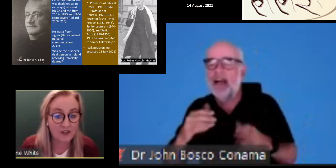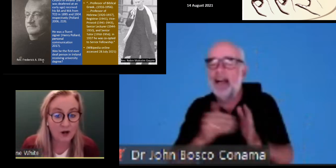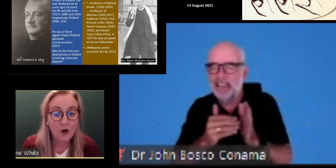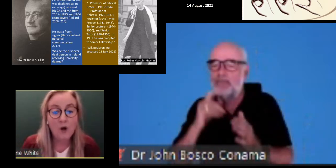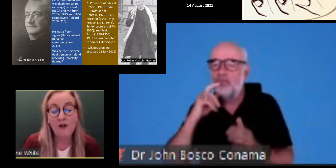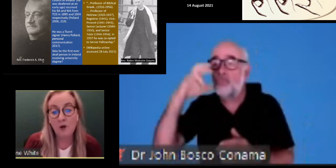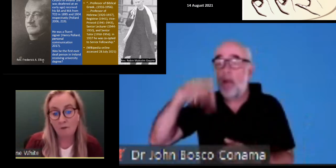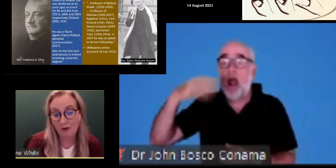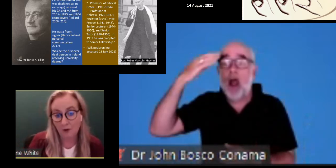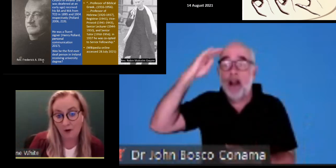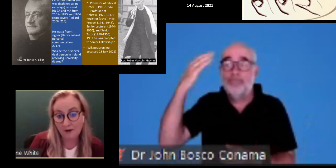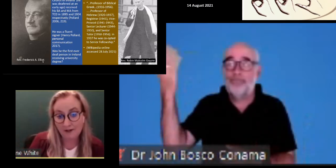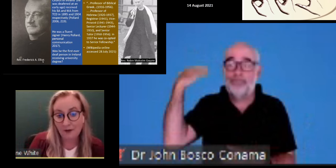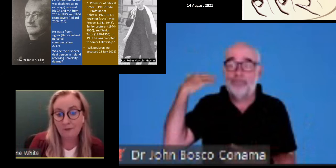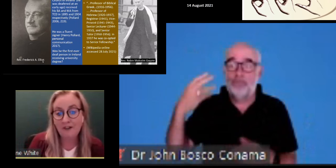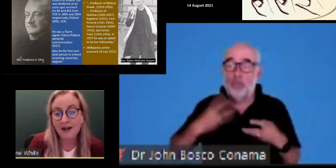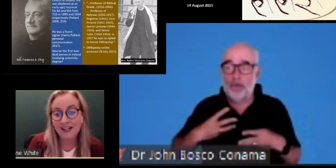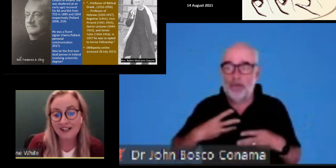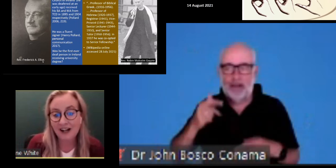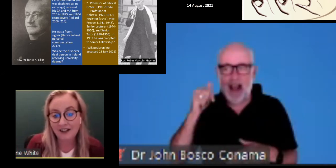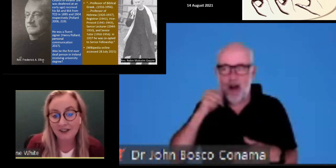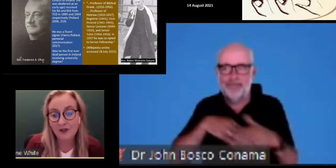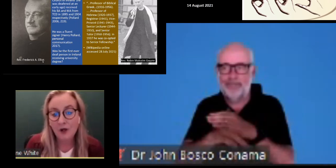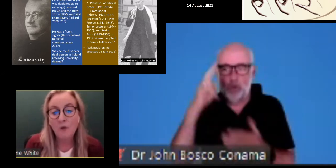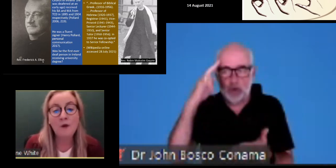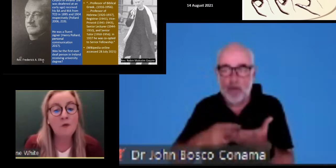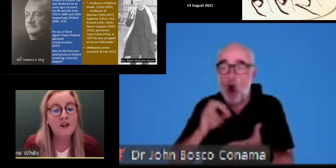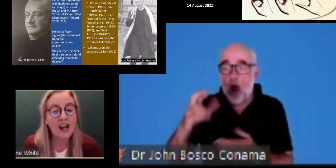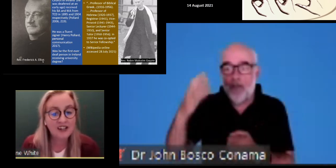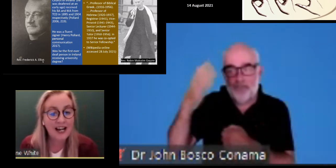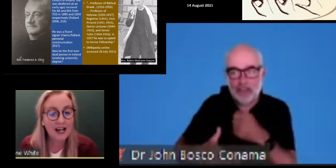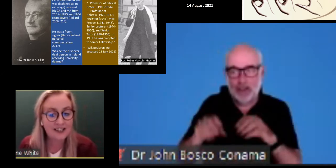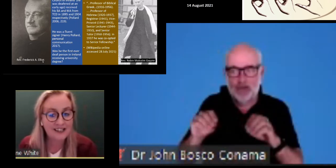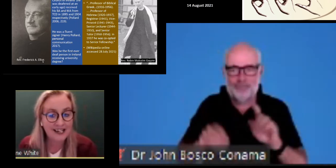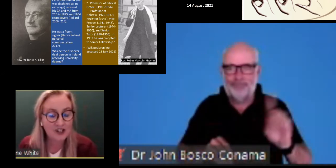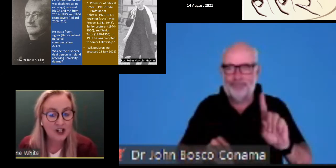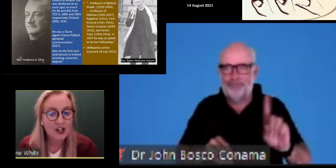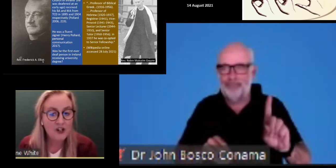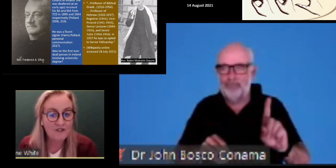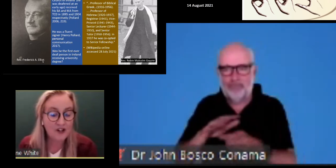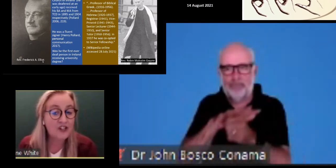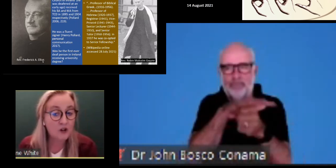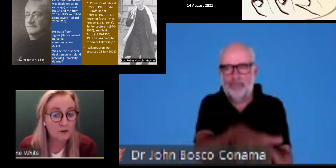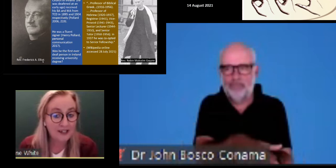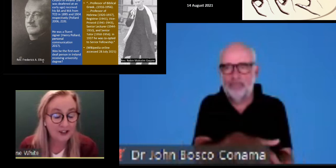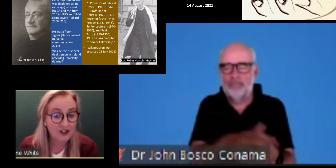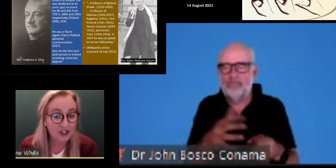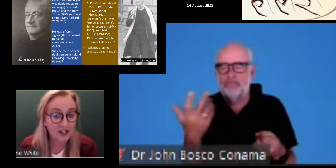that. We know about the women, but bearing in mind in Ireland, women were not allowed to attend university or complete their